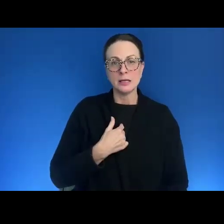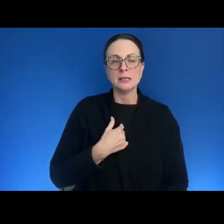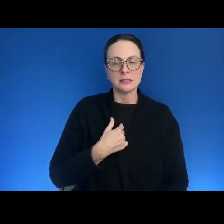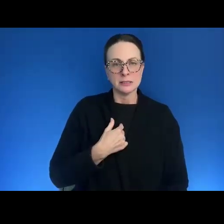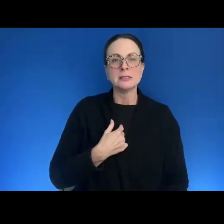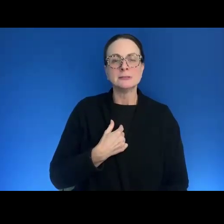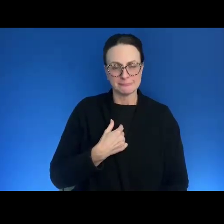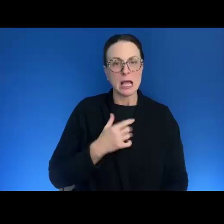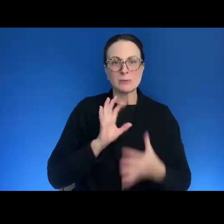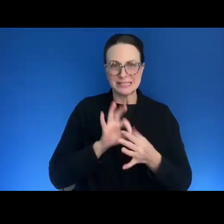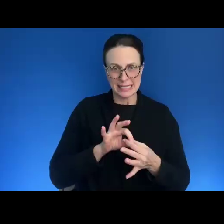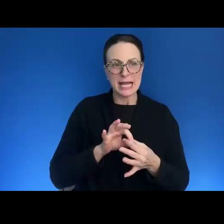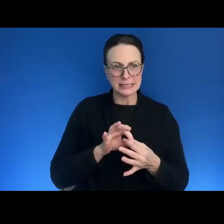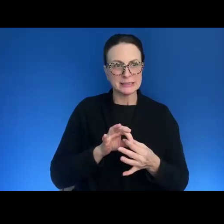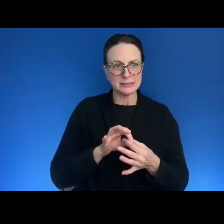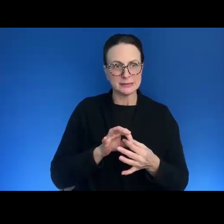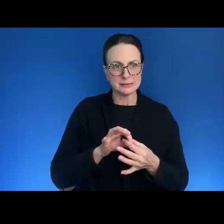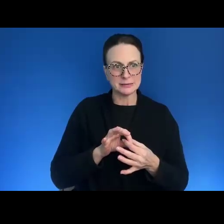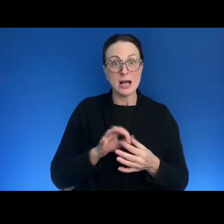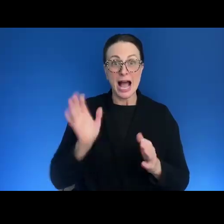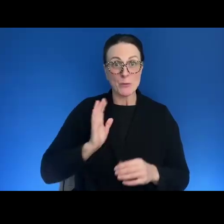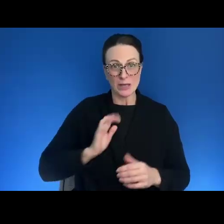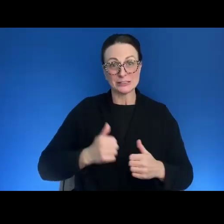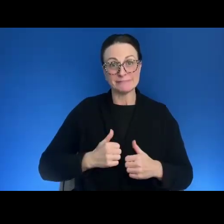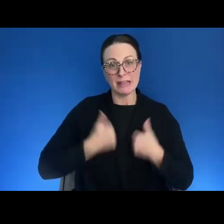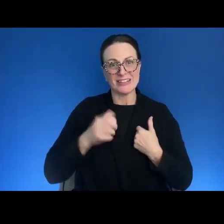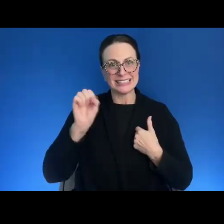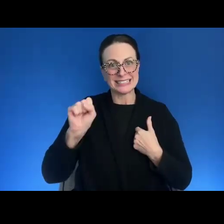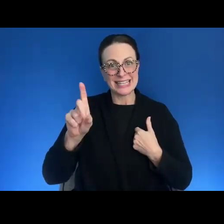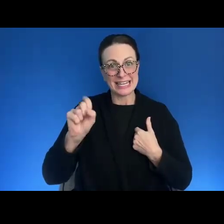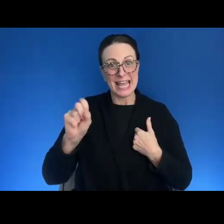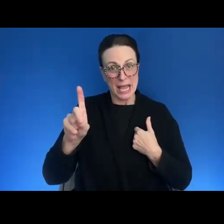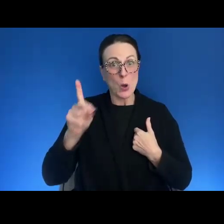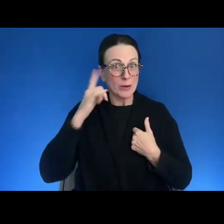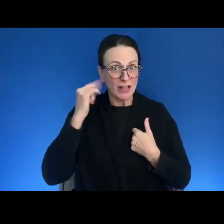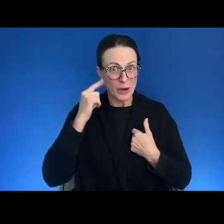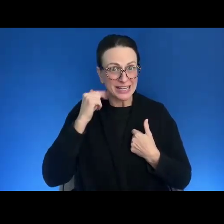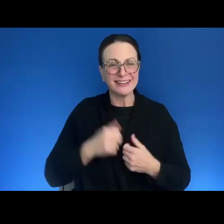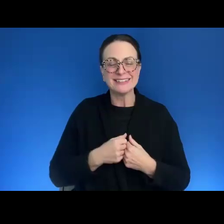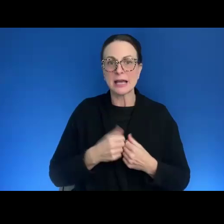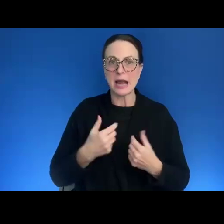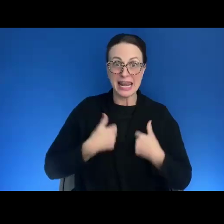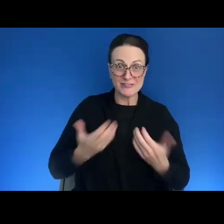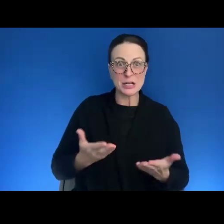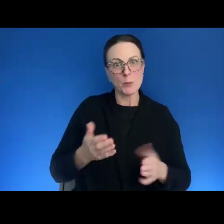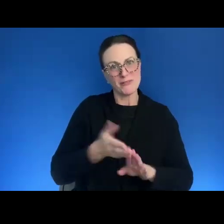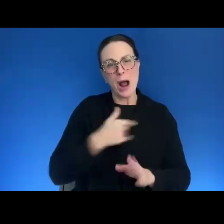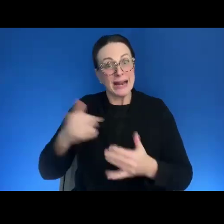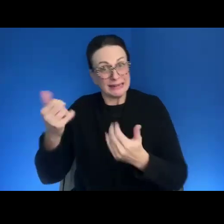I was connected with, I live in San Diego, California now, but I lived here previously,